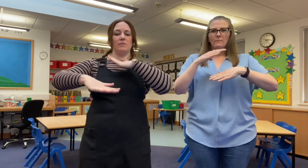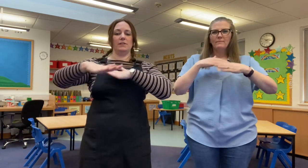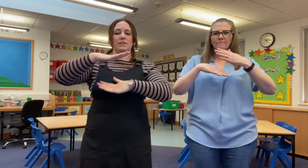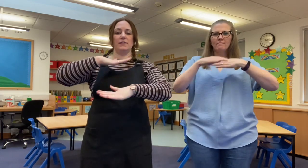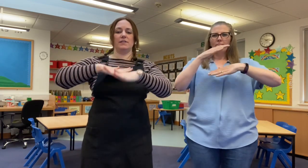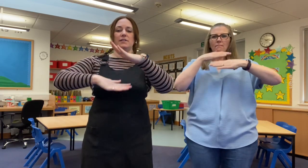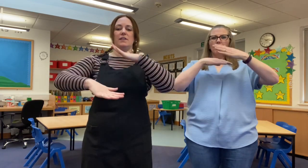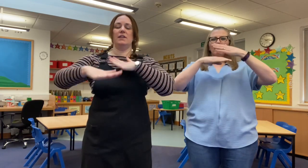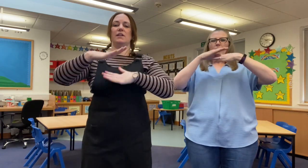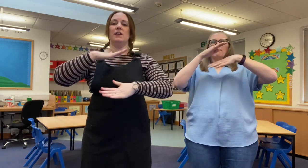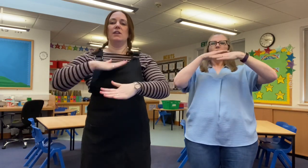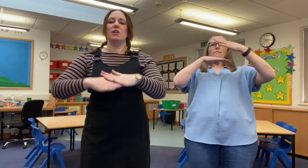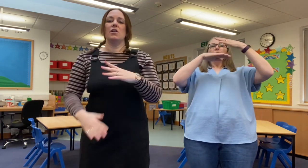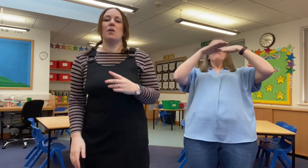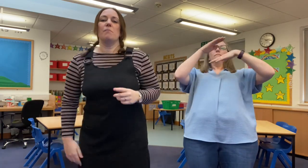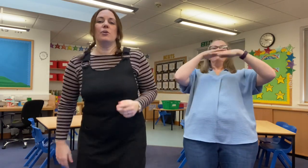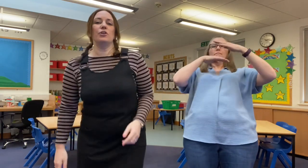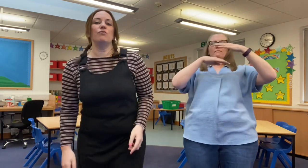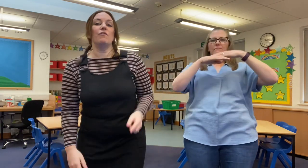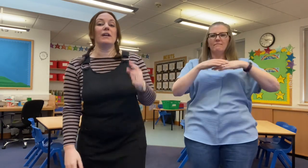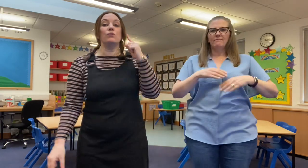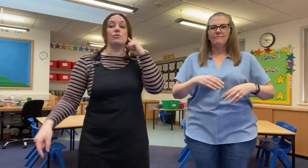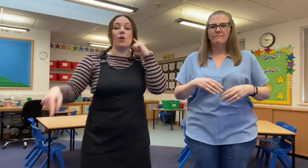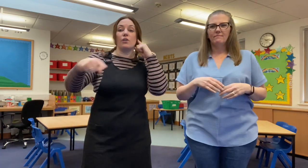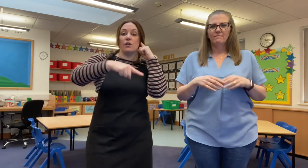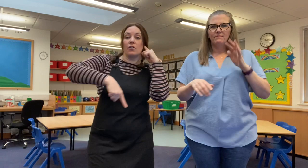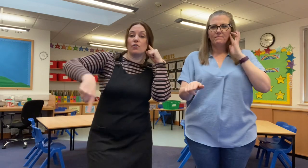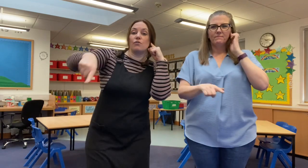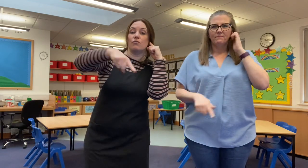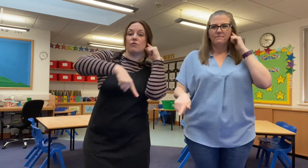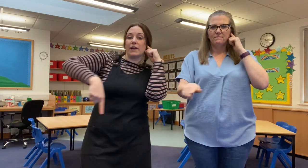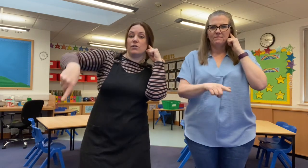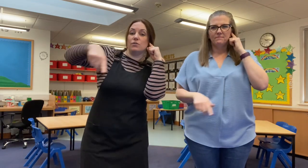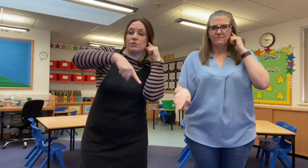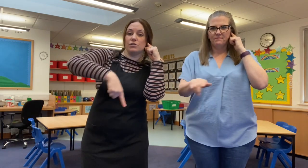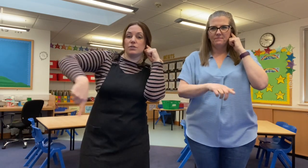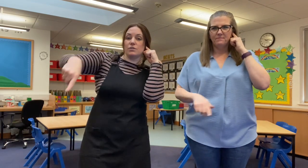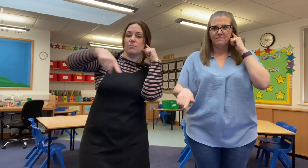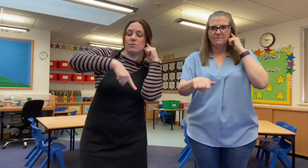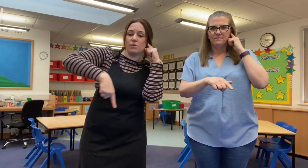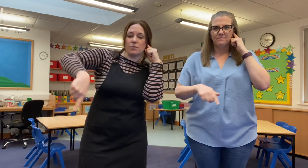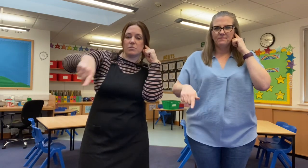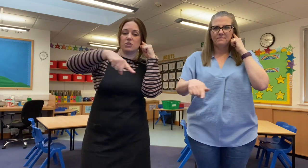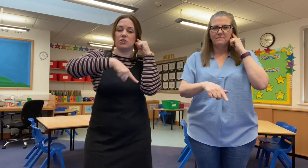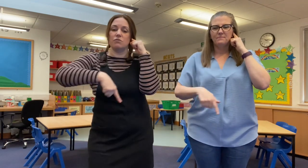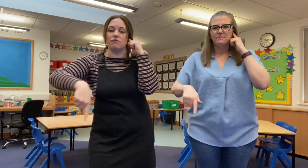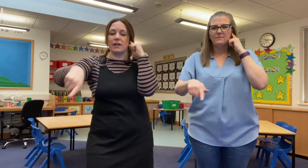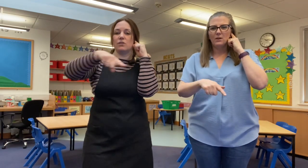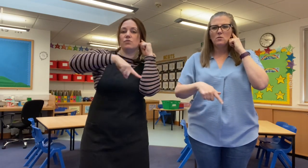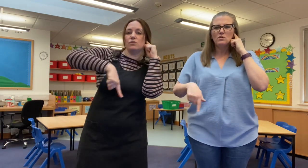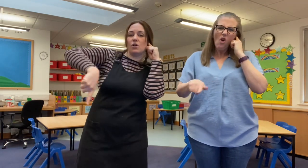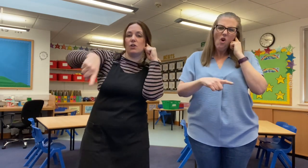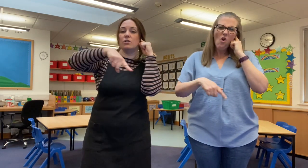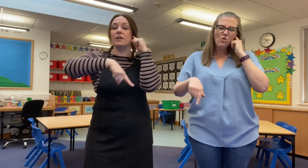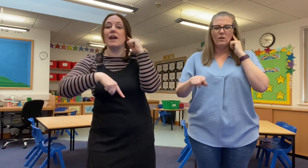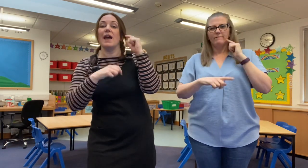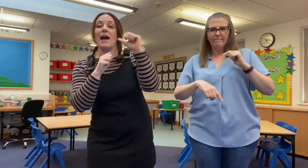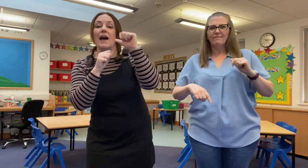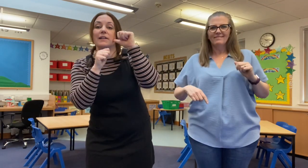backwards. Put your record on, record. Woo-hoo, put your record on. And